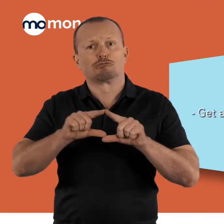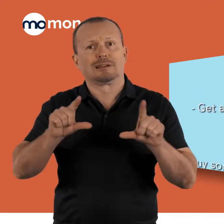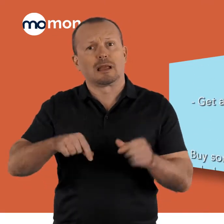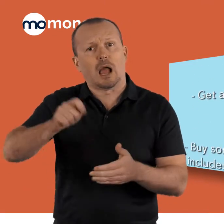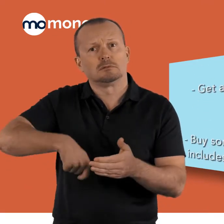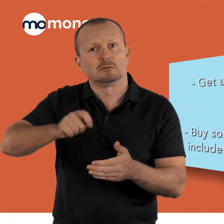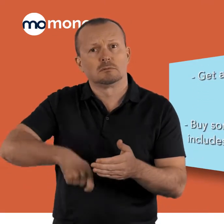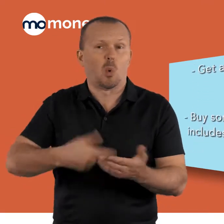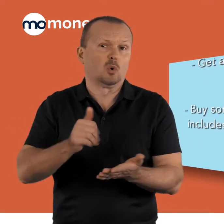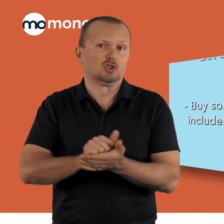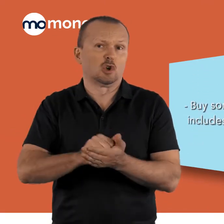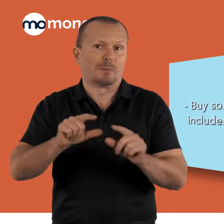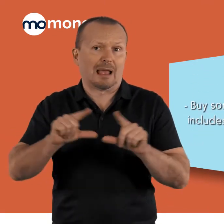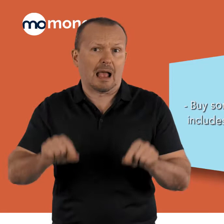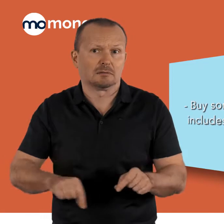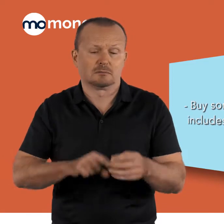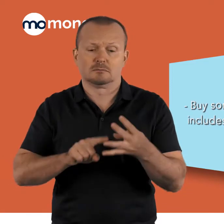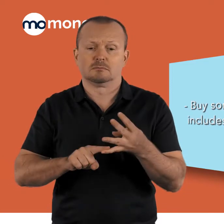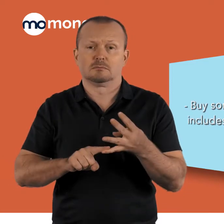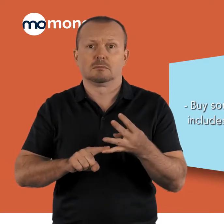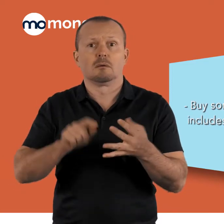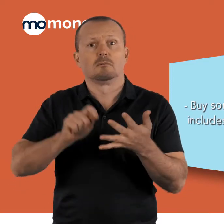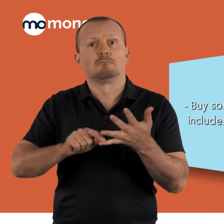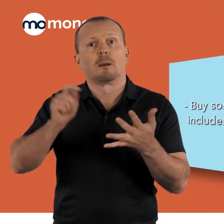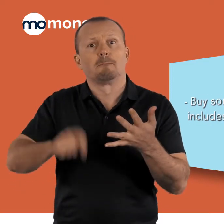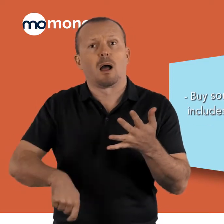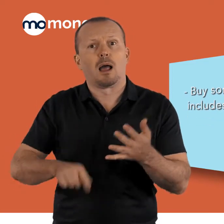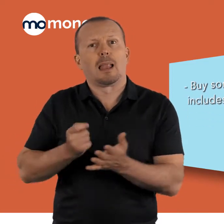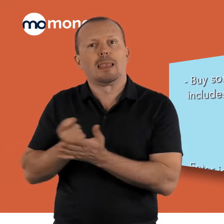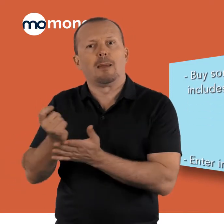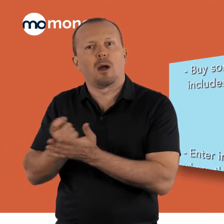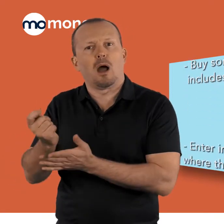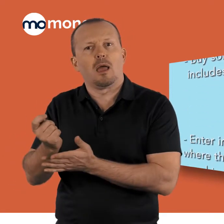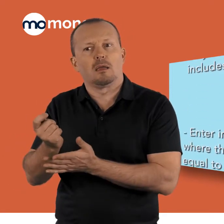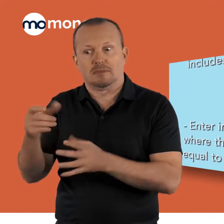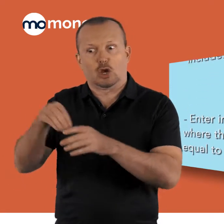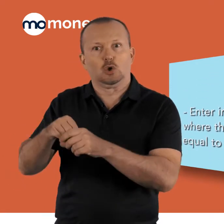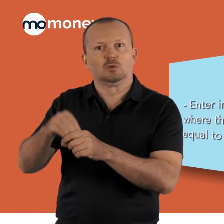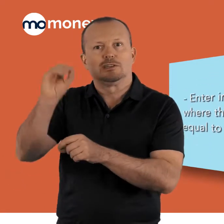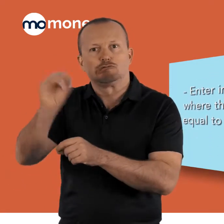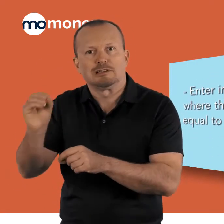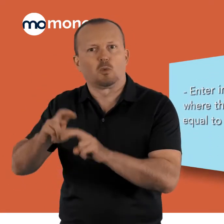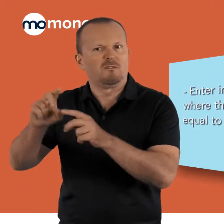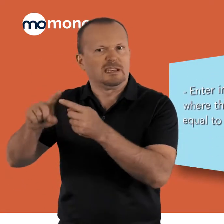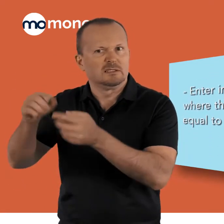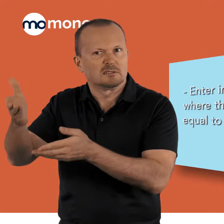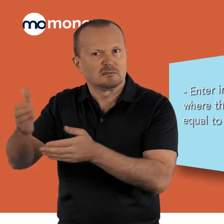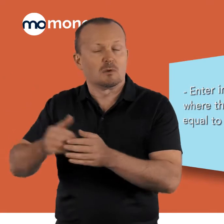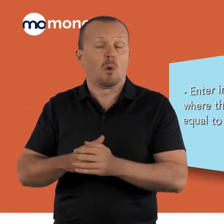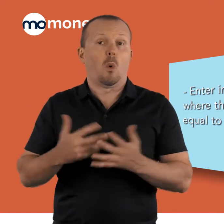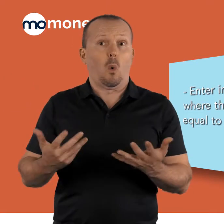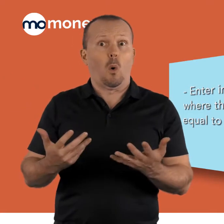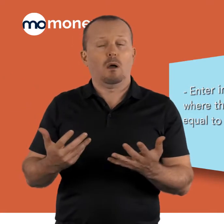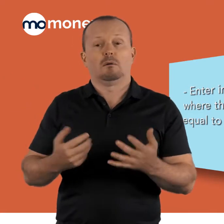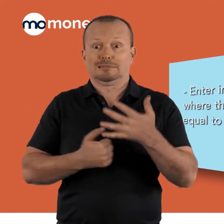card, purchase something on lay-by that includes interest and all fees, or enter into a lease